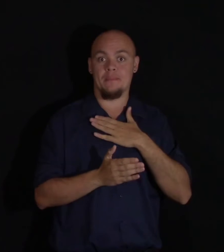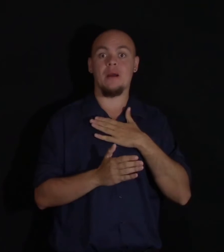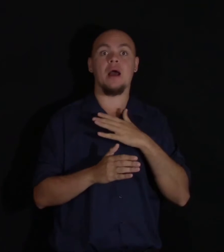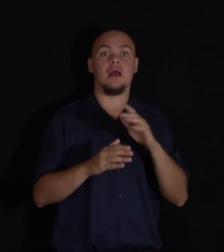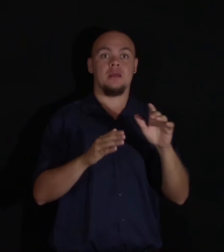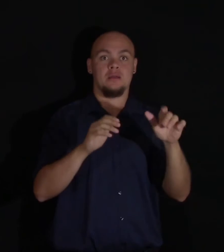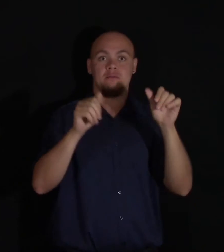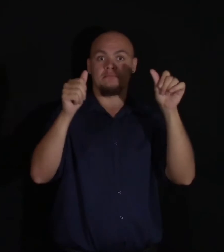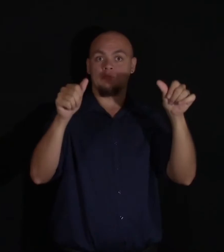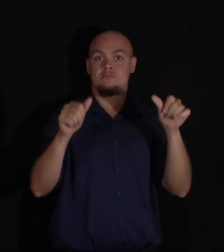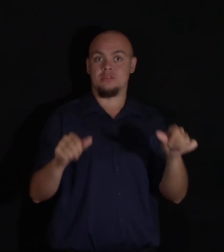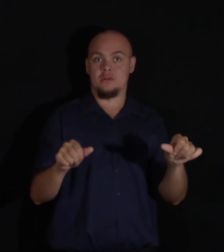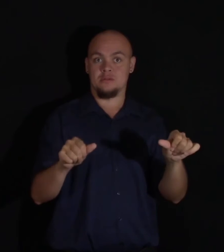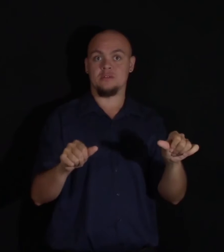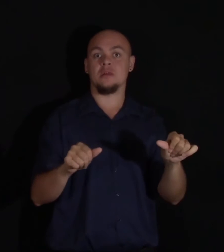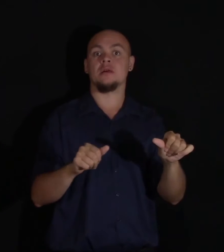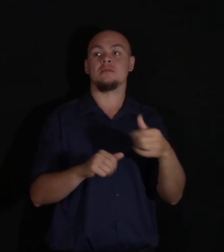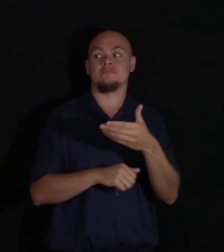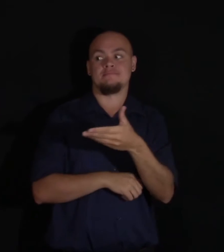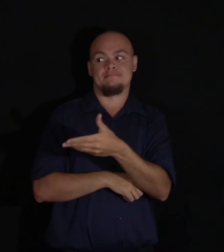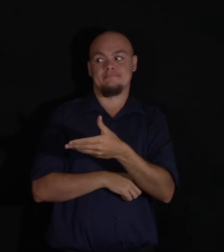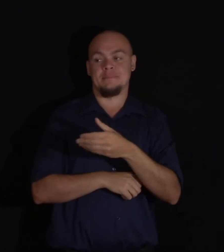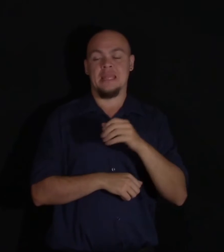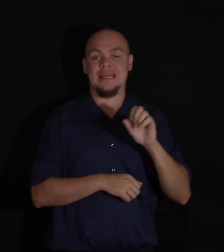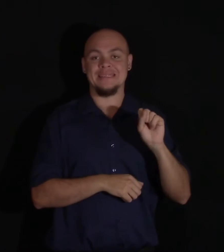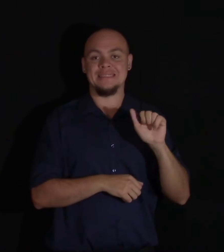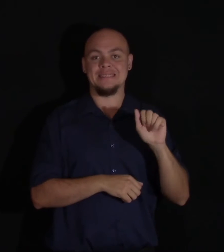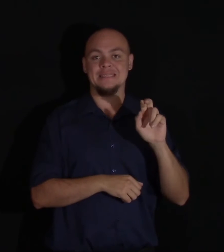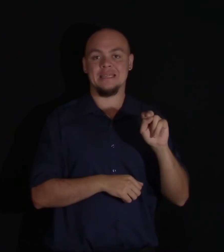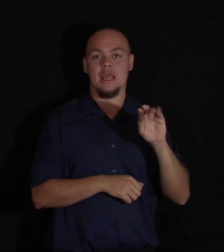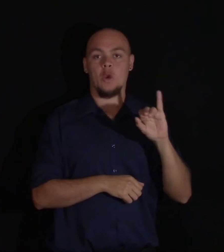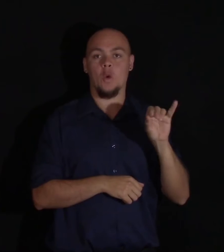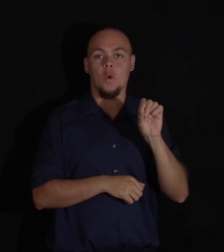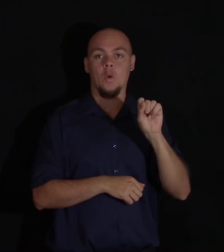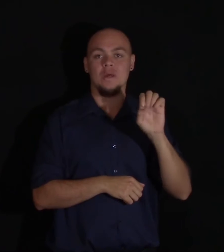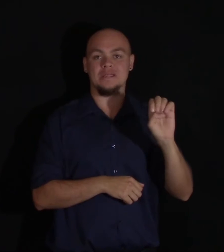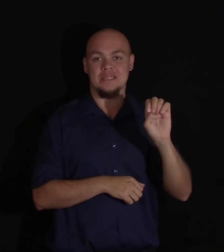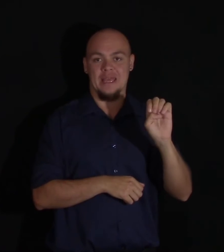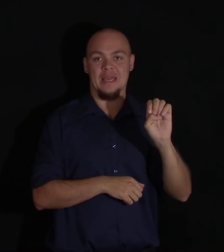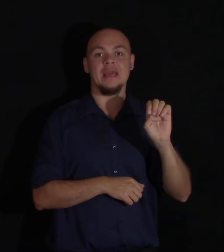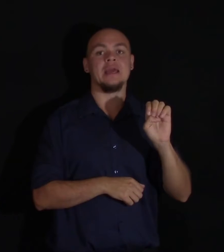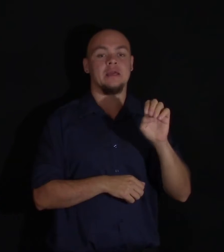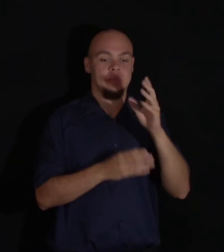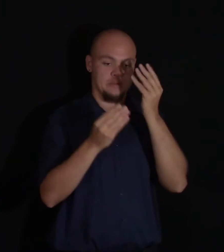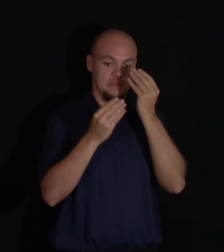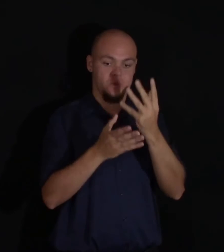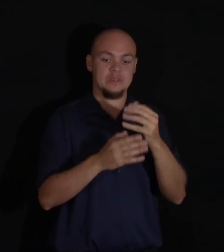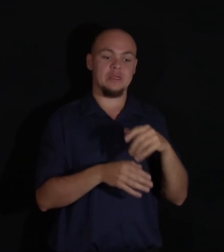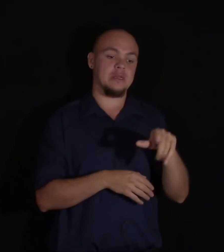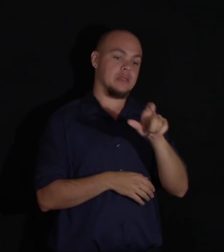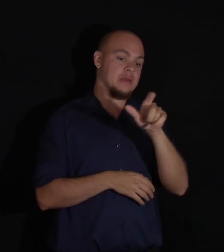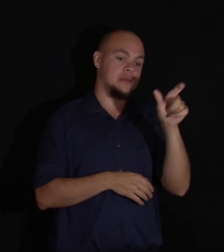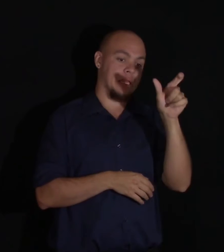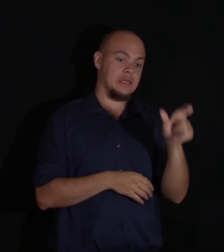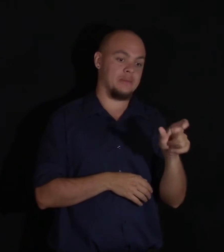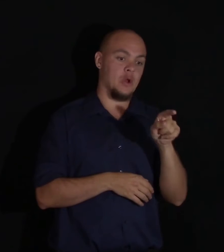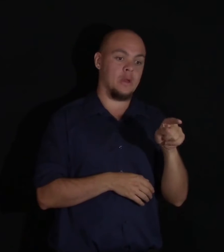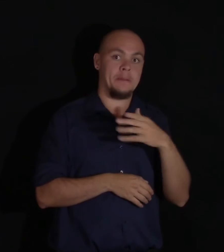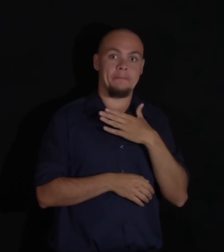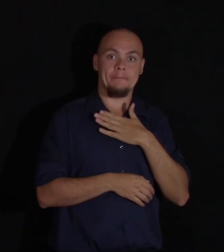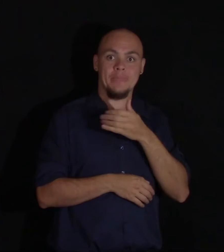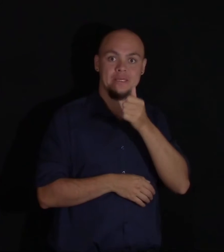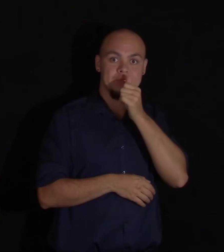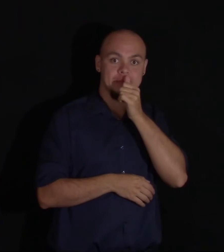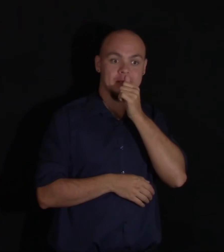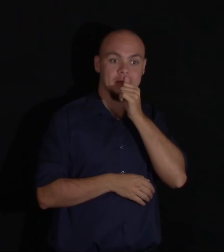front pages of the San Jose Mercury News. And there in the sidebar is my secret. He